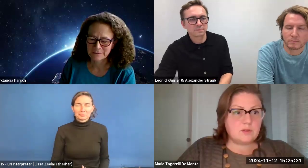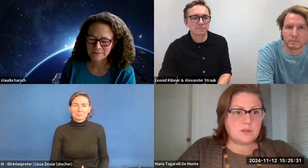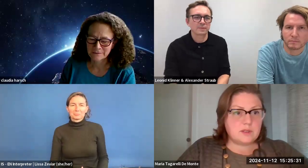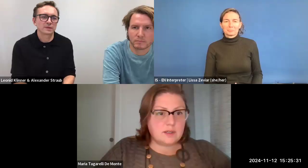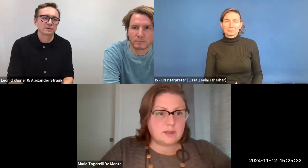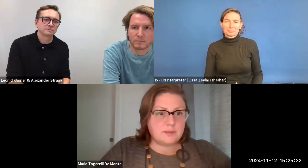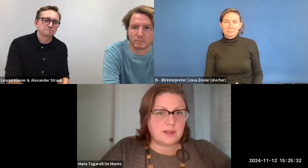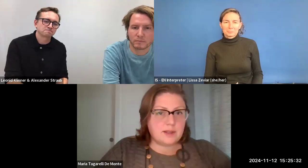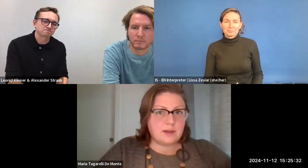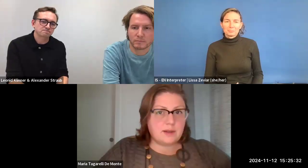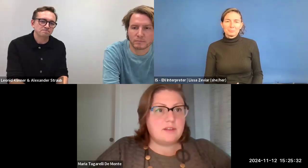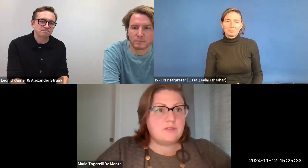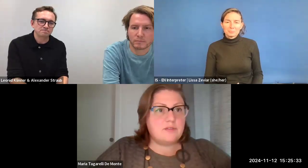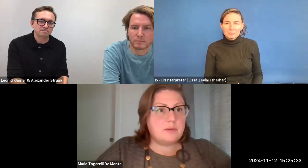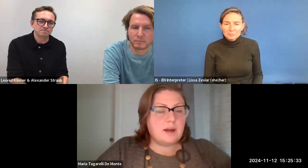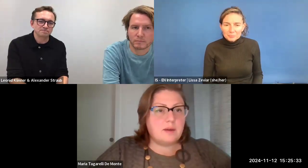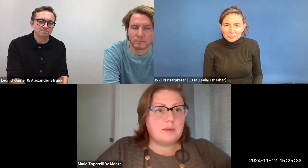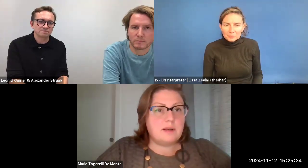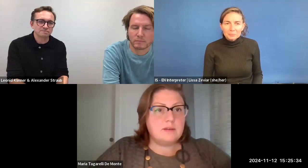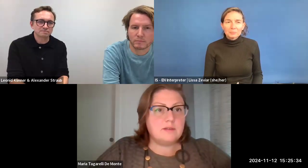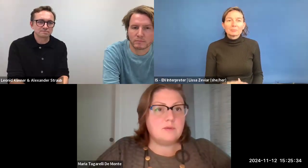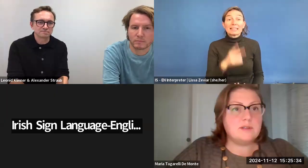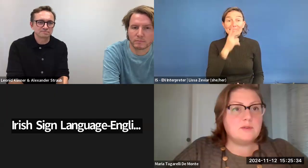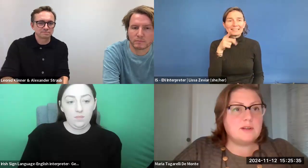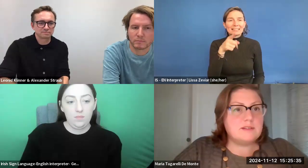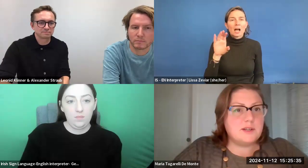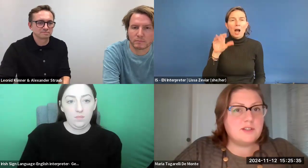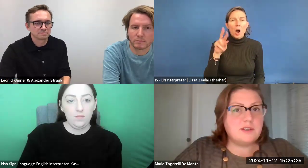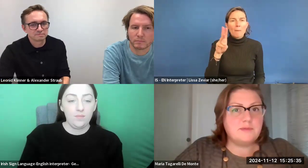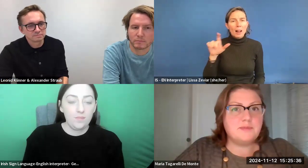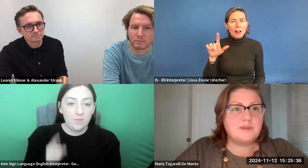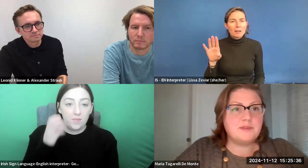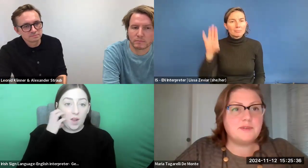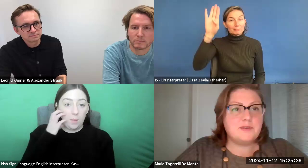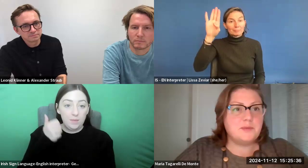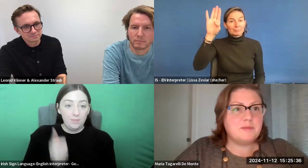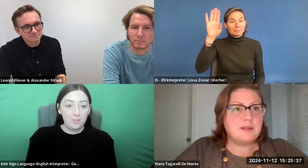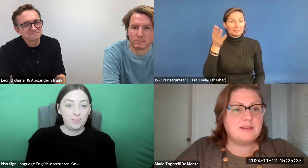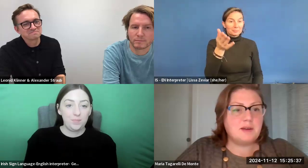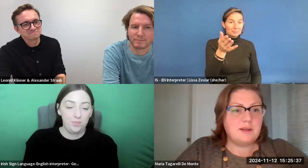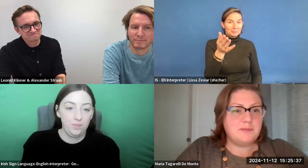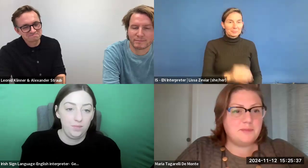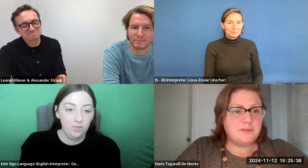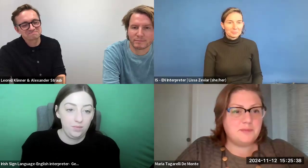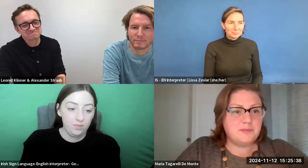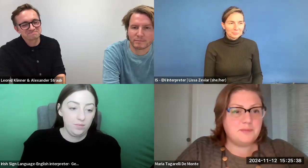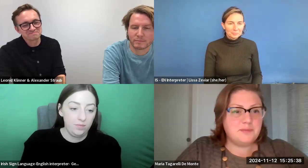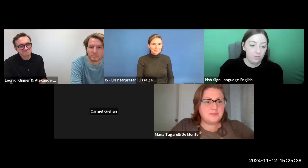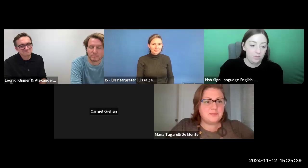I also see a raised hand from Carmen, who wants to ask a question. So please, Carmen.